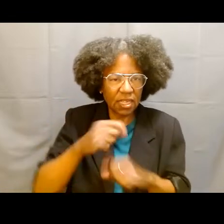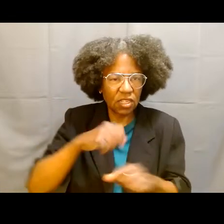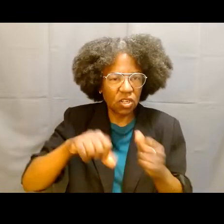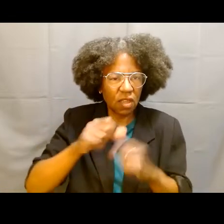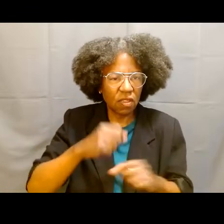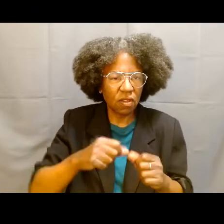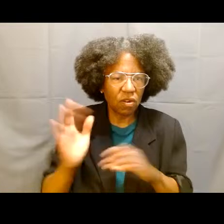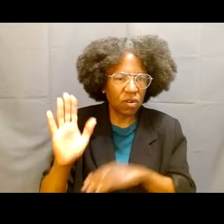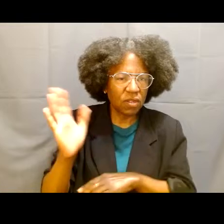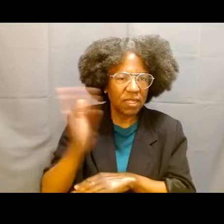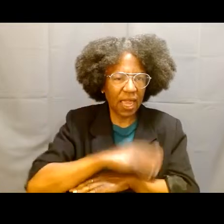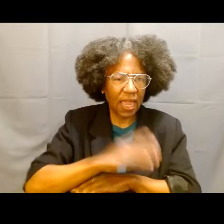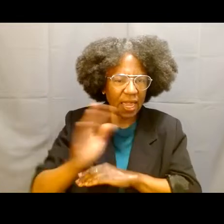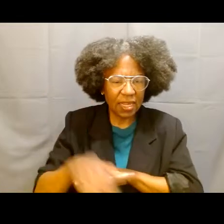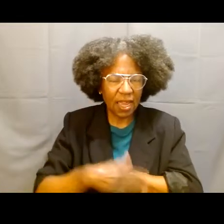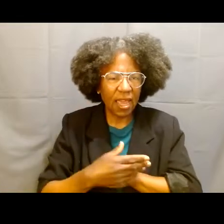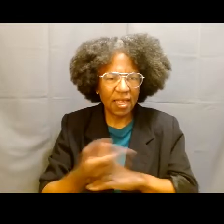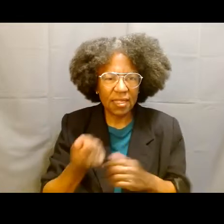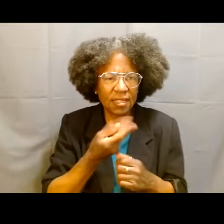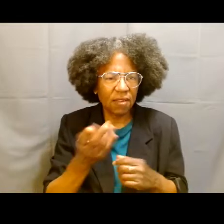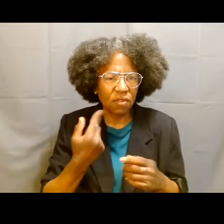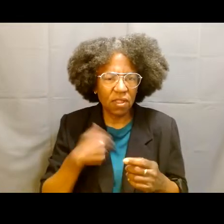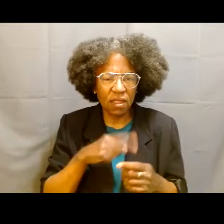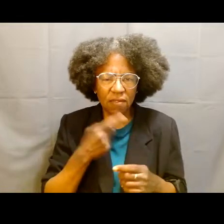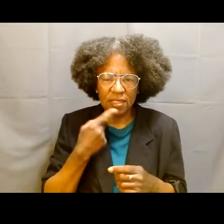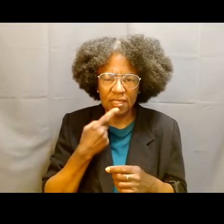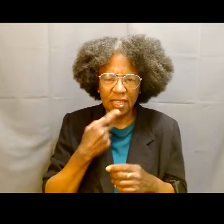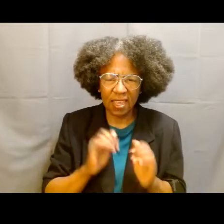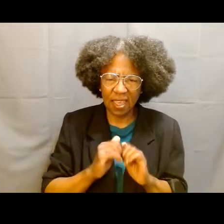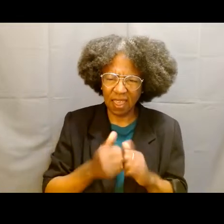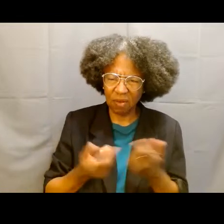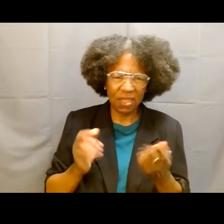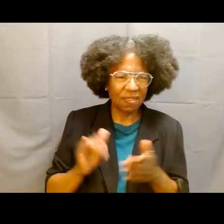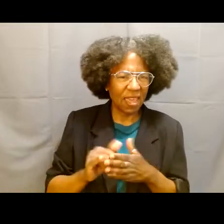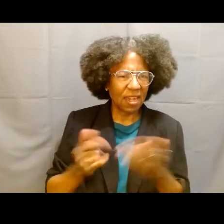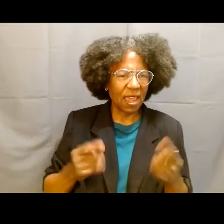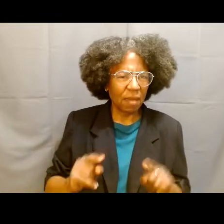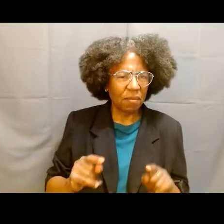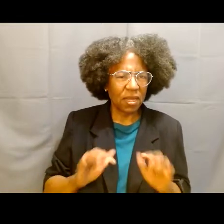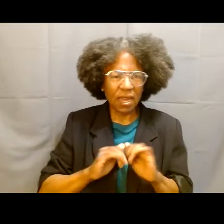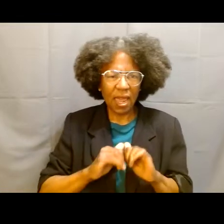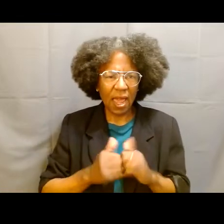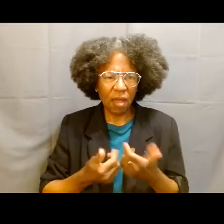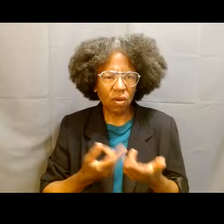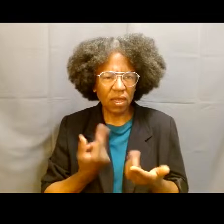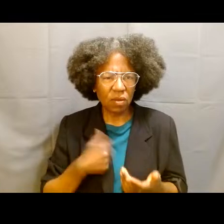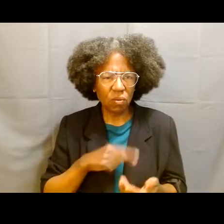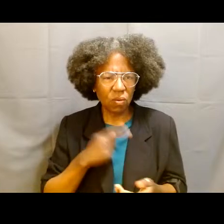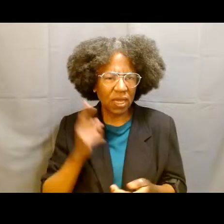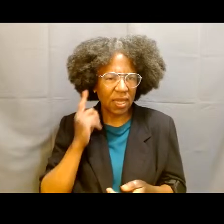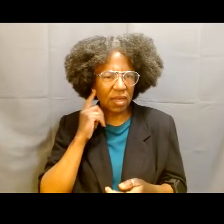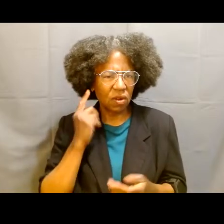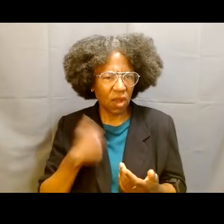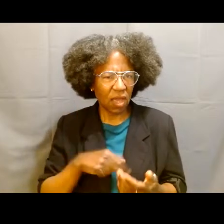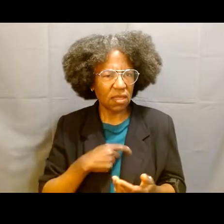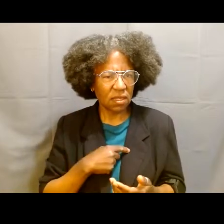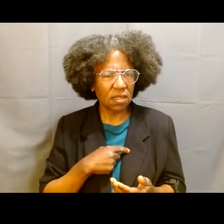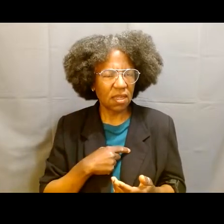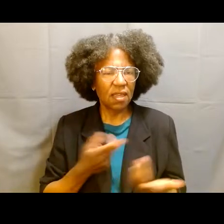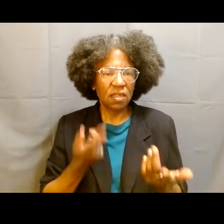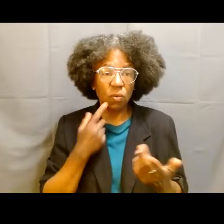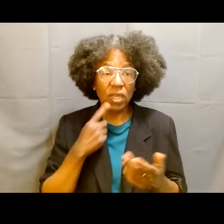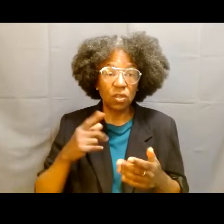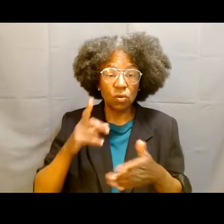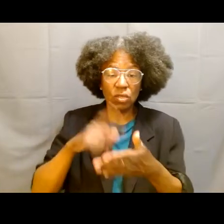us are saying, how could this happen? How can we be heard? So if you censor her, you censor your community and all